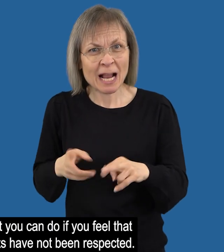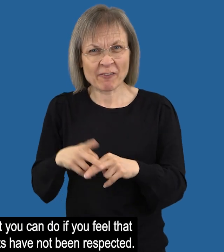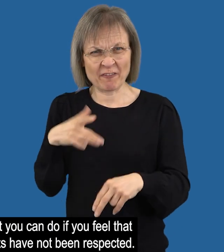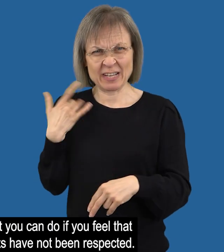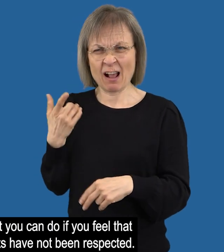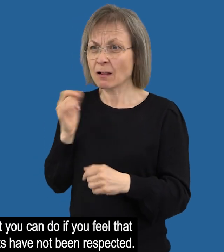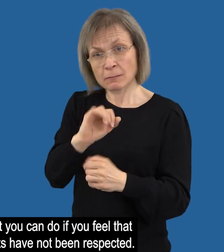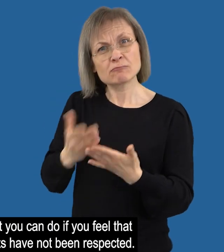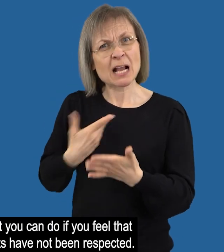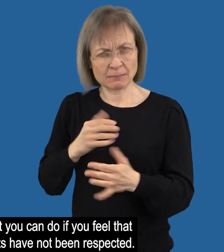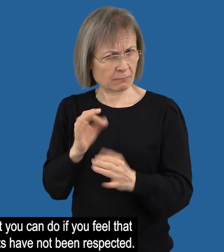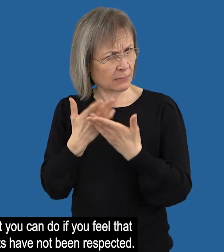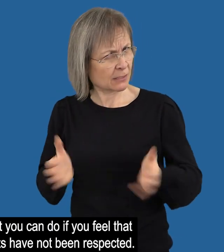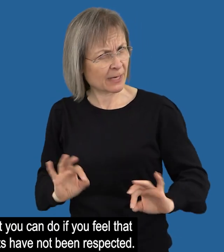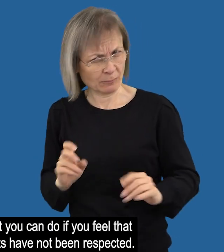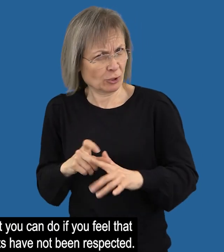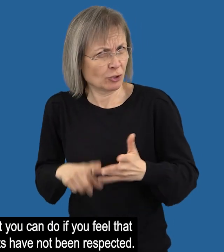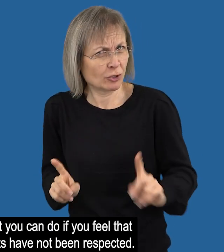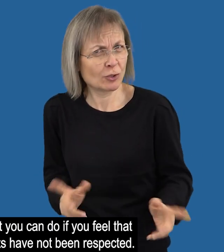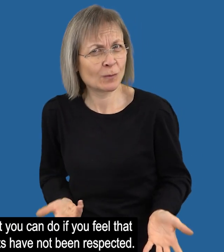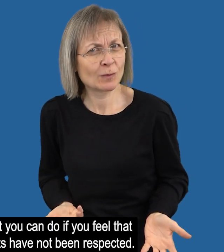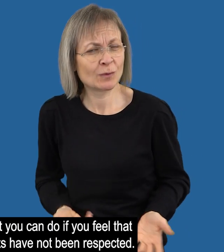rights have not been respected.